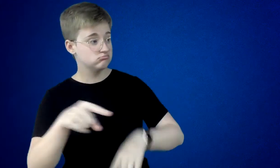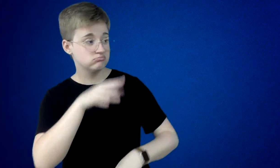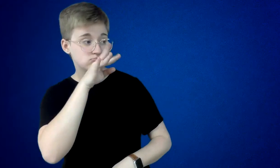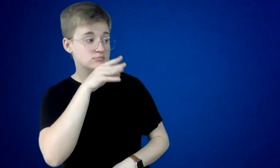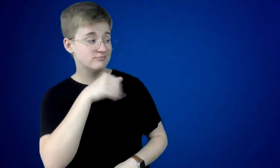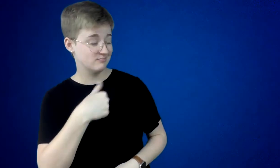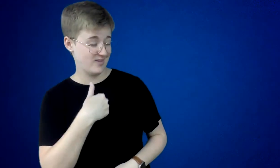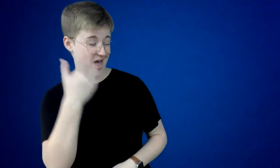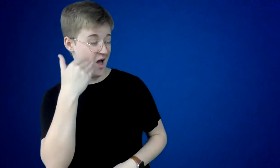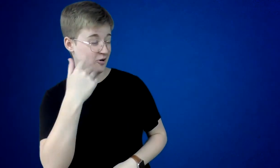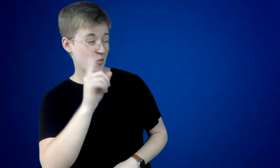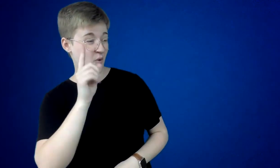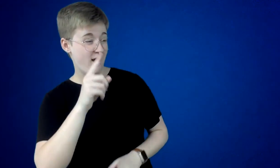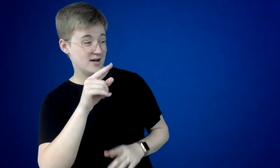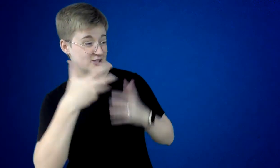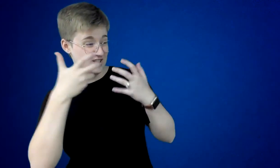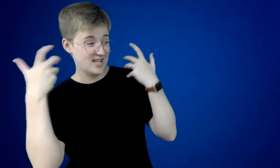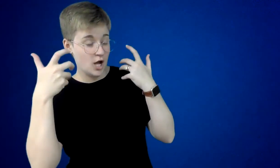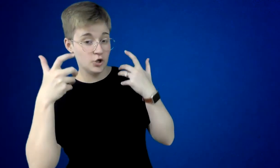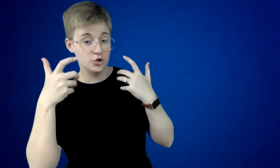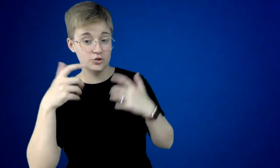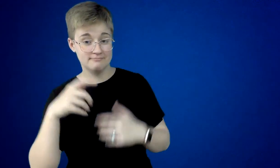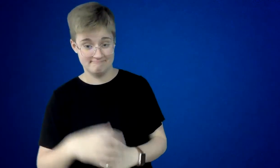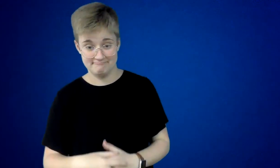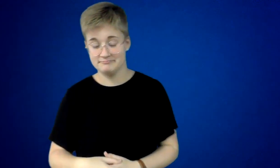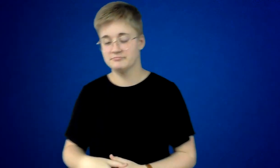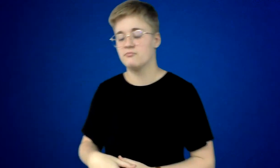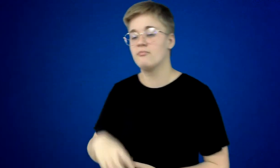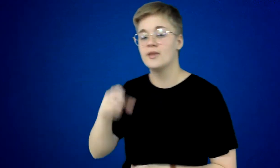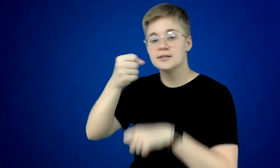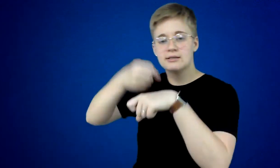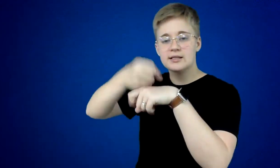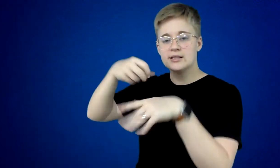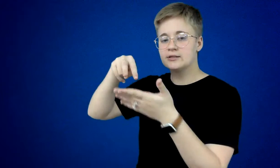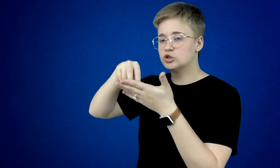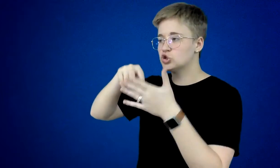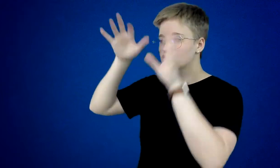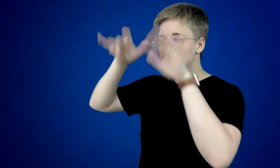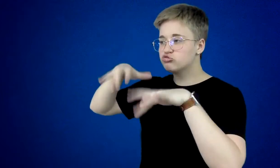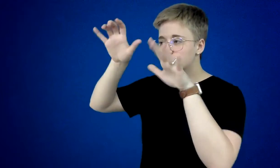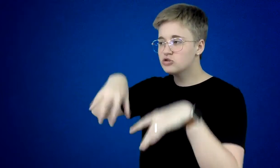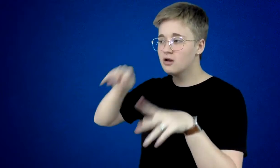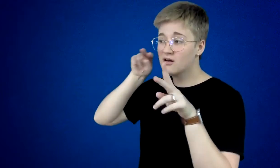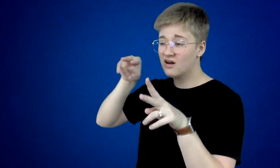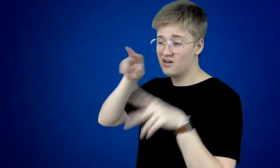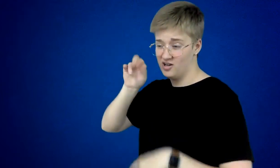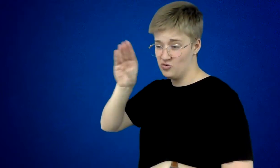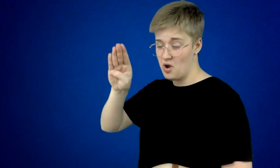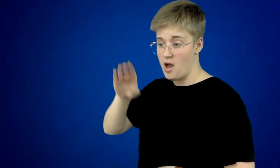where there's a tiger." Sistine stood in the drizzly rain and stared at him, her eyes black